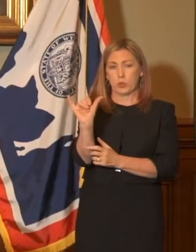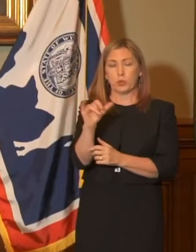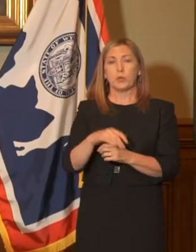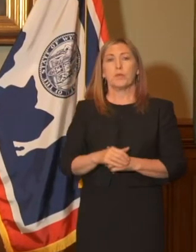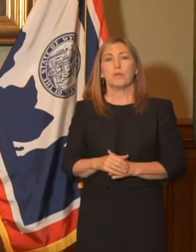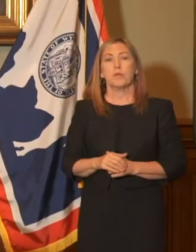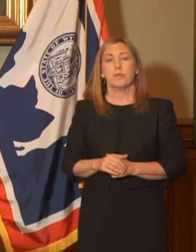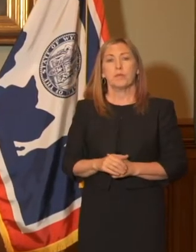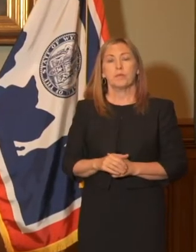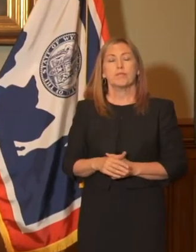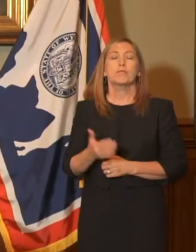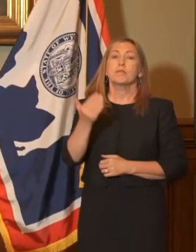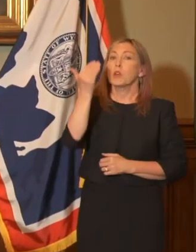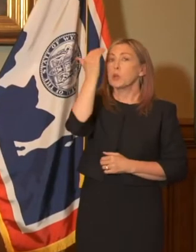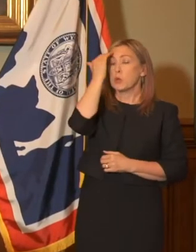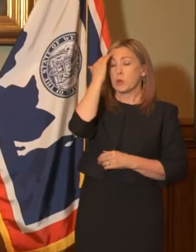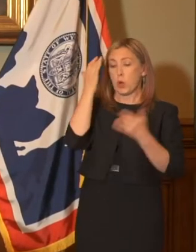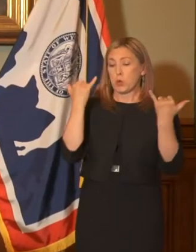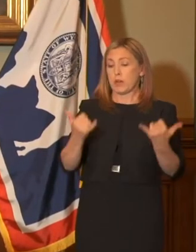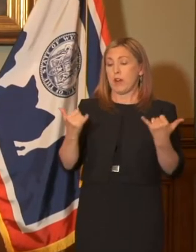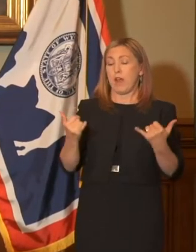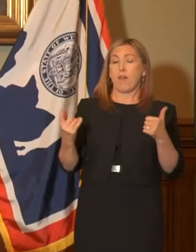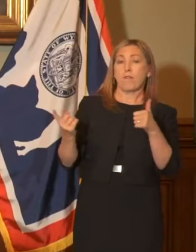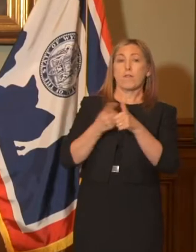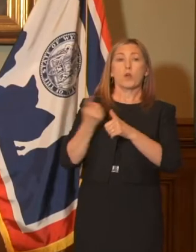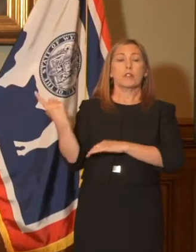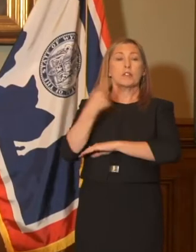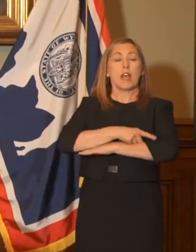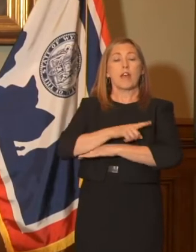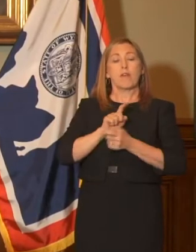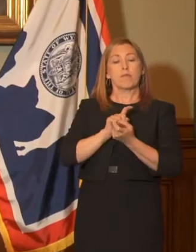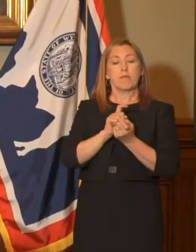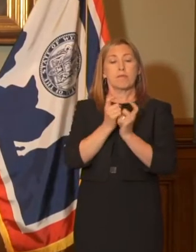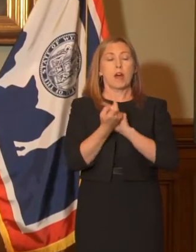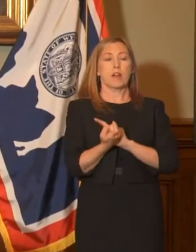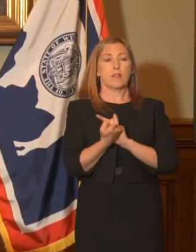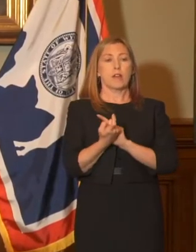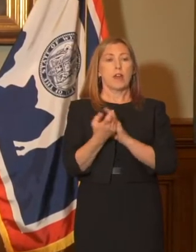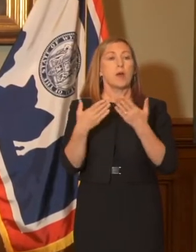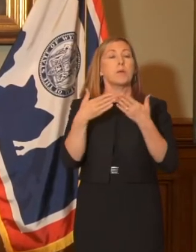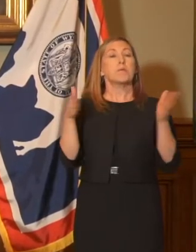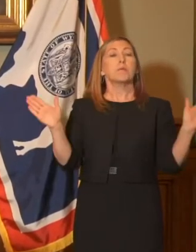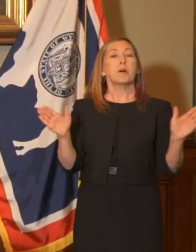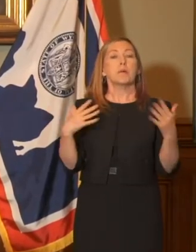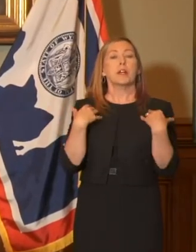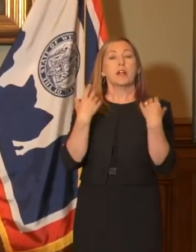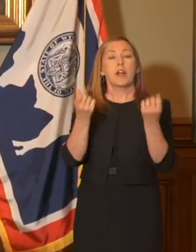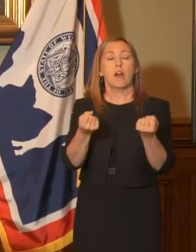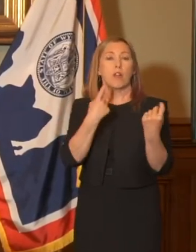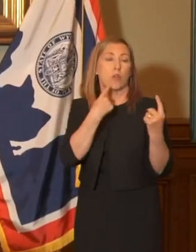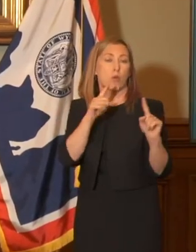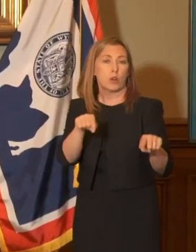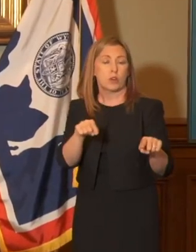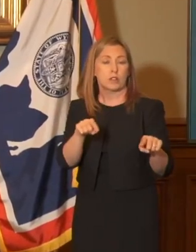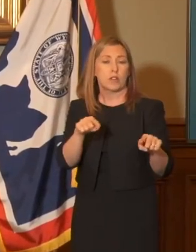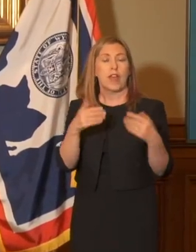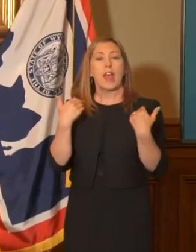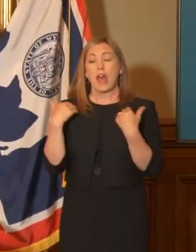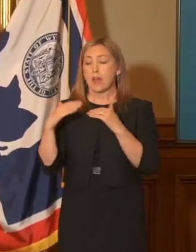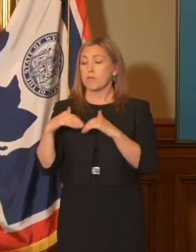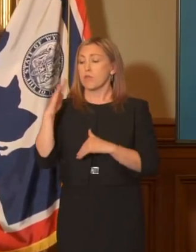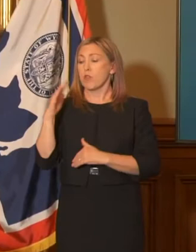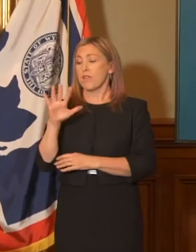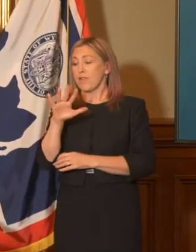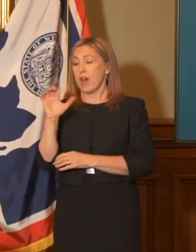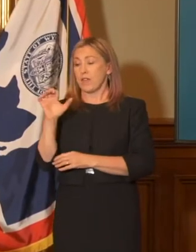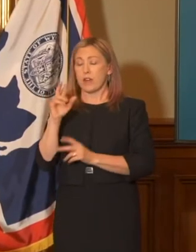As you are well aware, today is the first day of our modified public health orders. We had more than 500